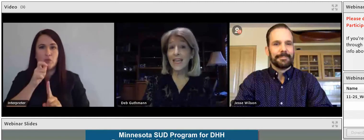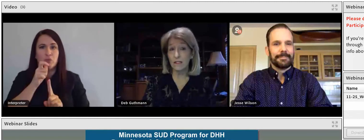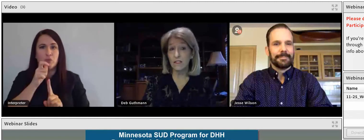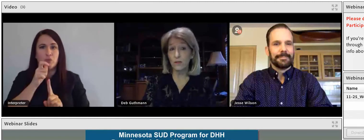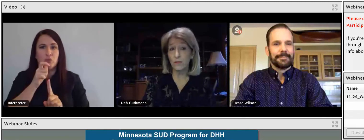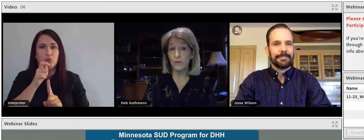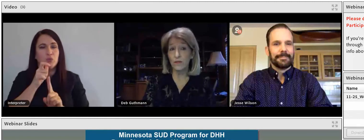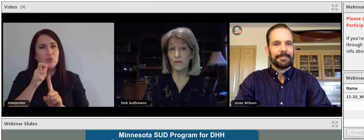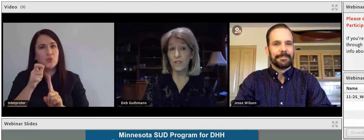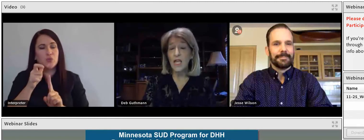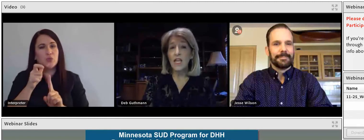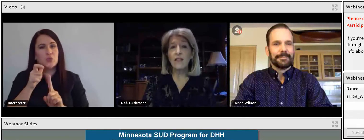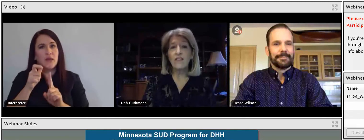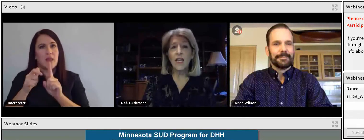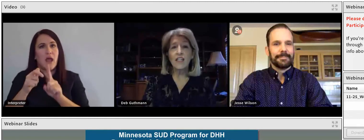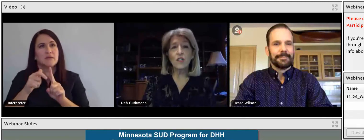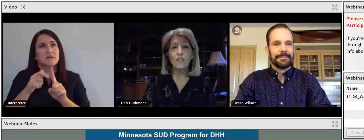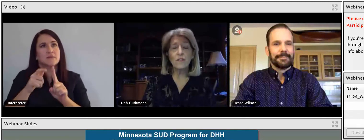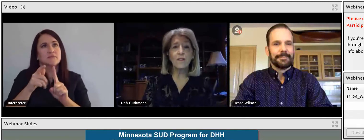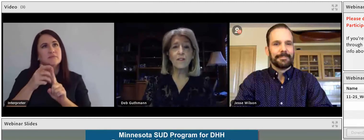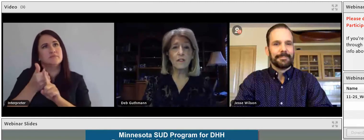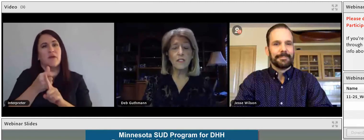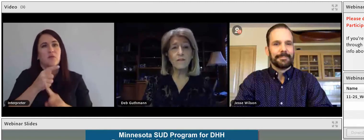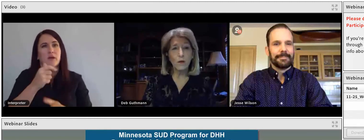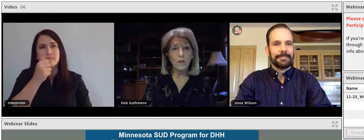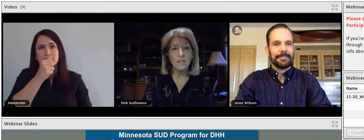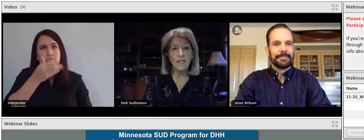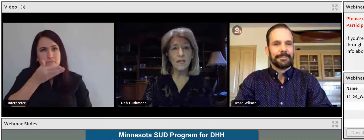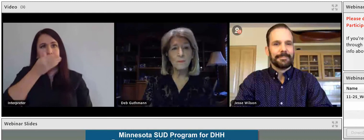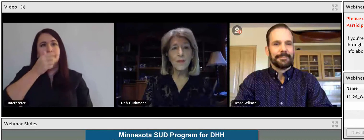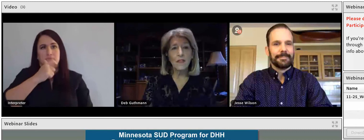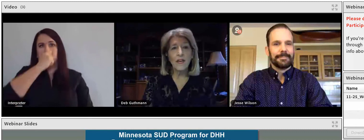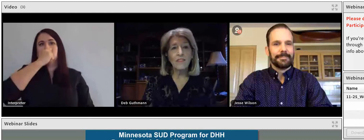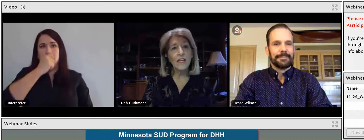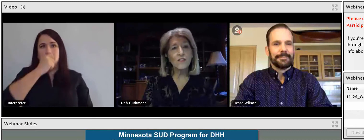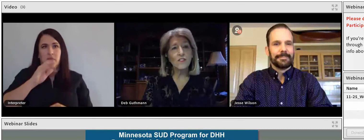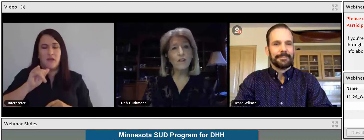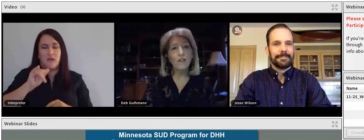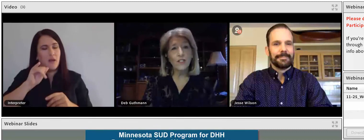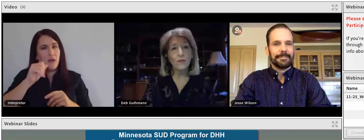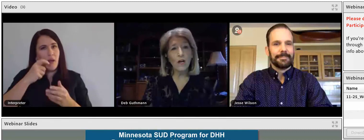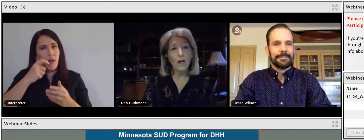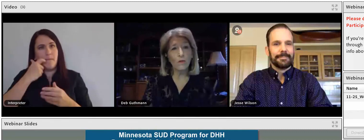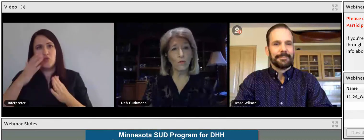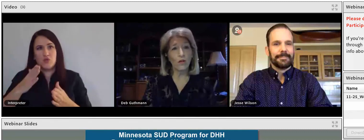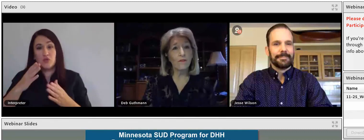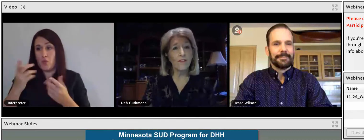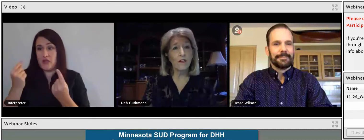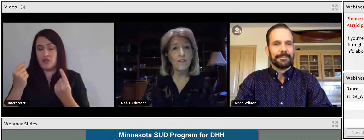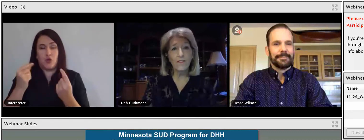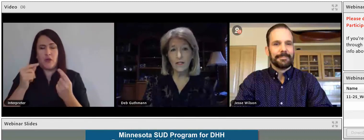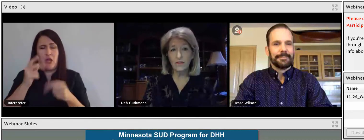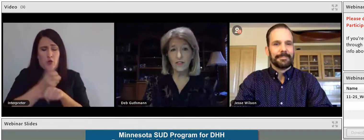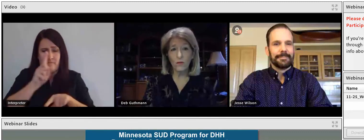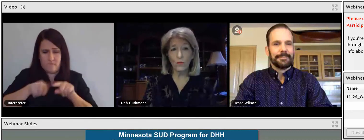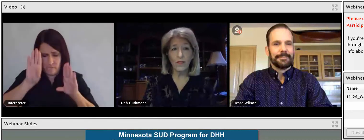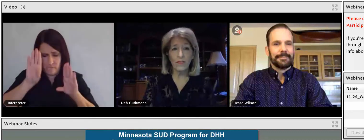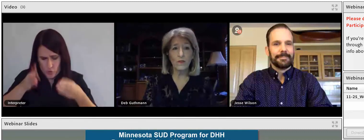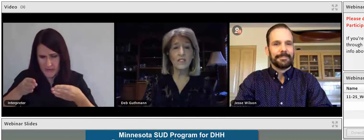and inhalant abusers. And they had so much difficulty focusing that they had started to use artwork